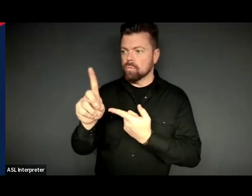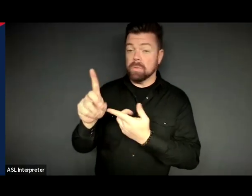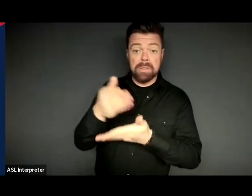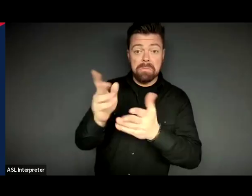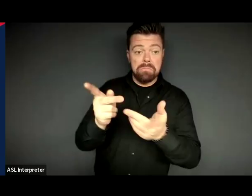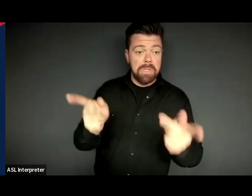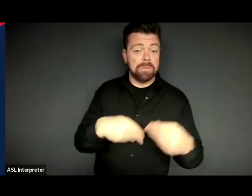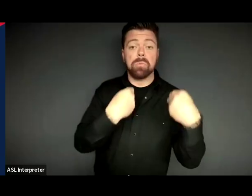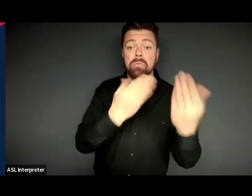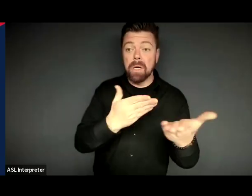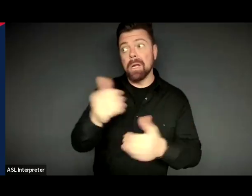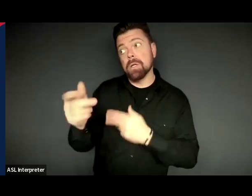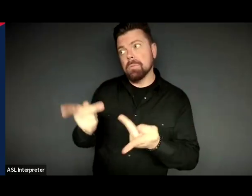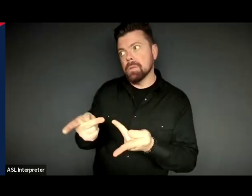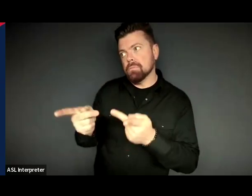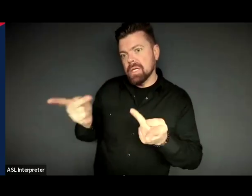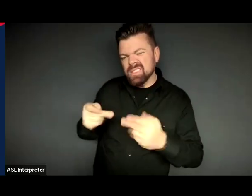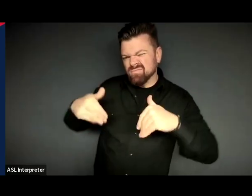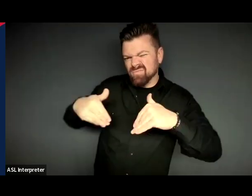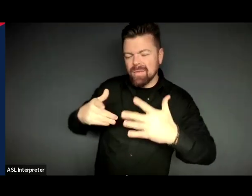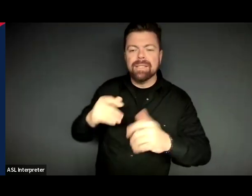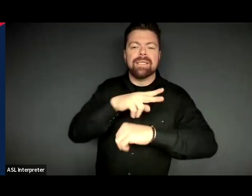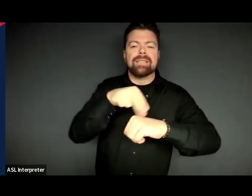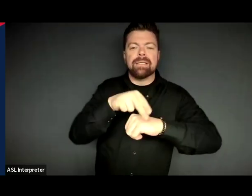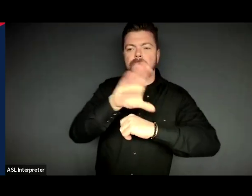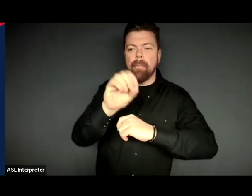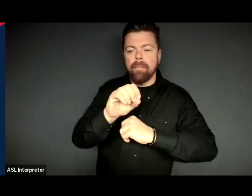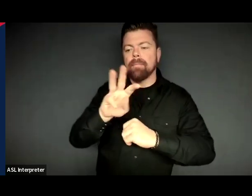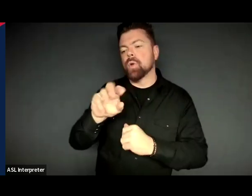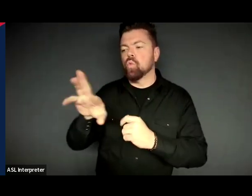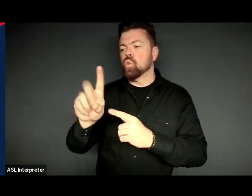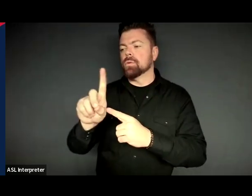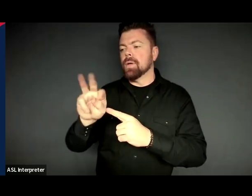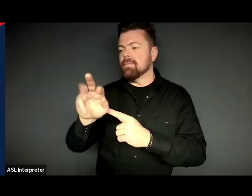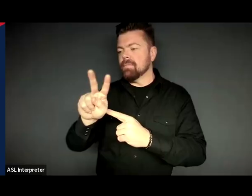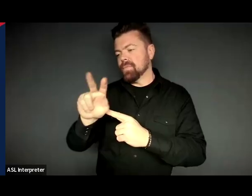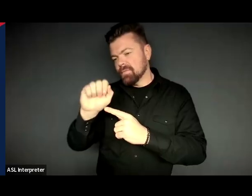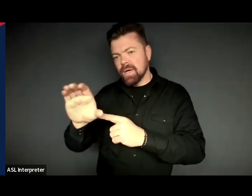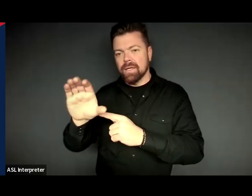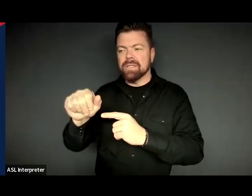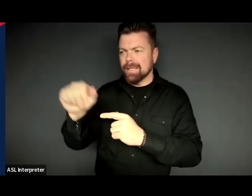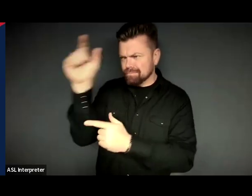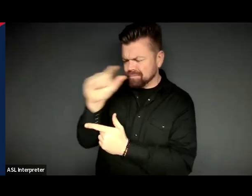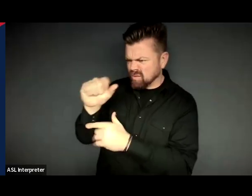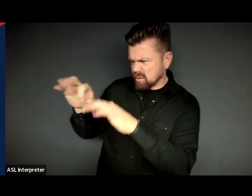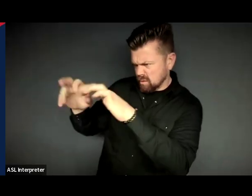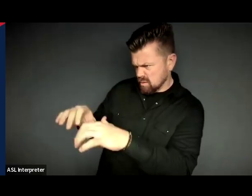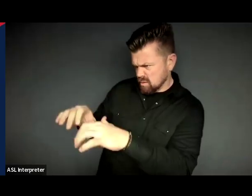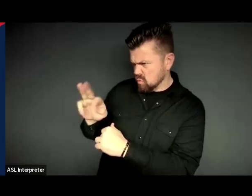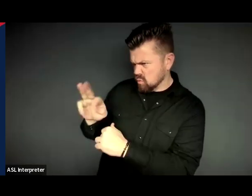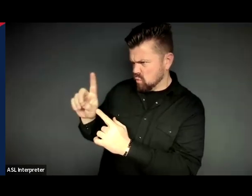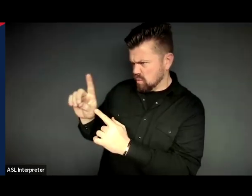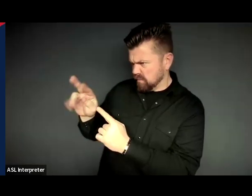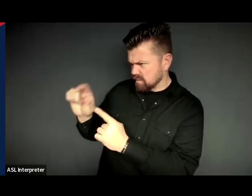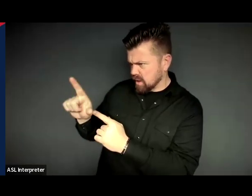it's available everywhere. It's a national company. It's called Wound Vac, and you can just Google it in, and the company will come up.